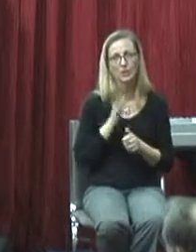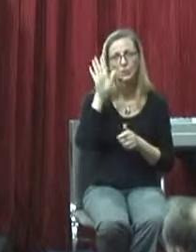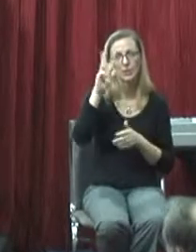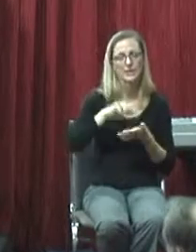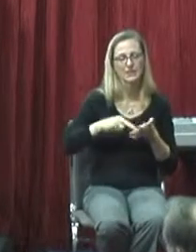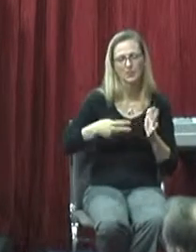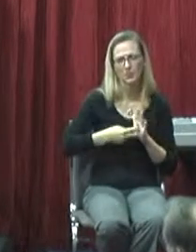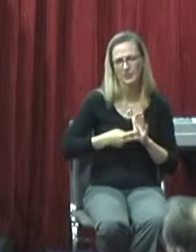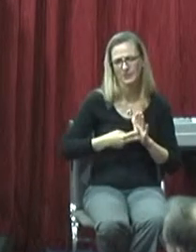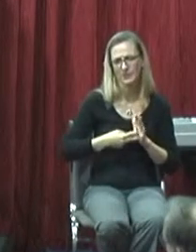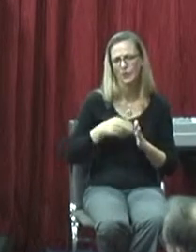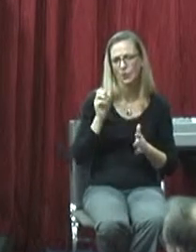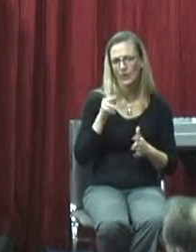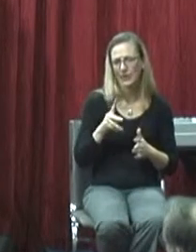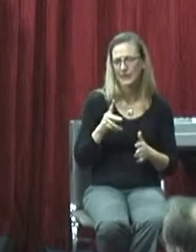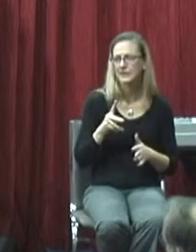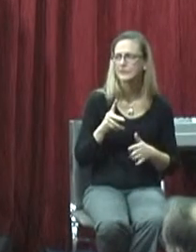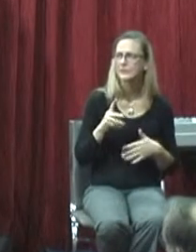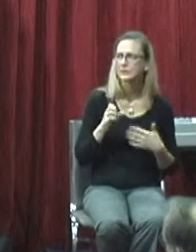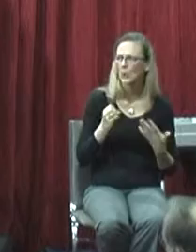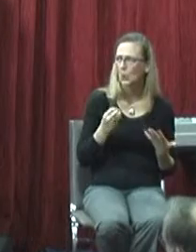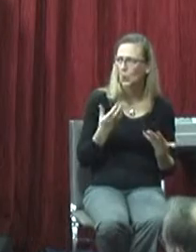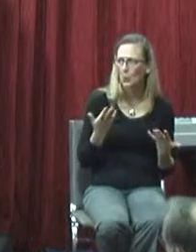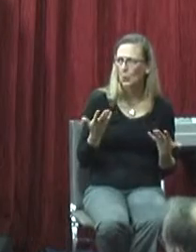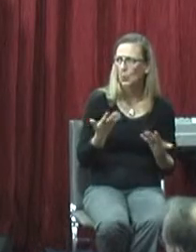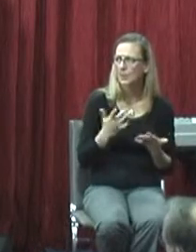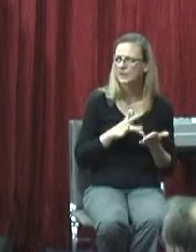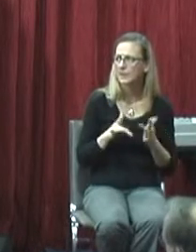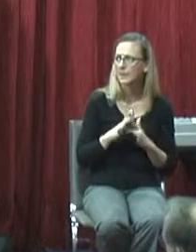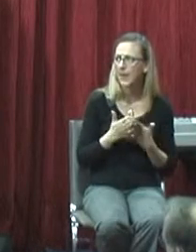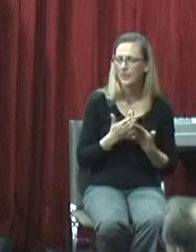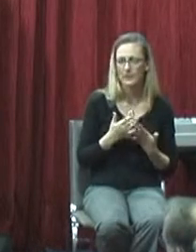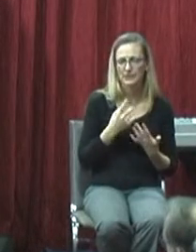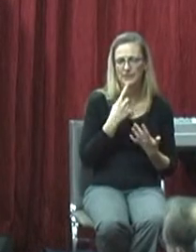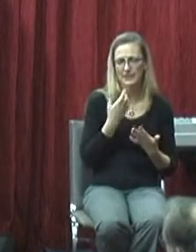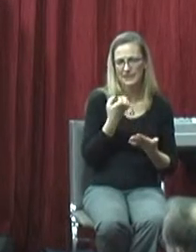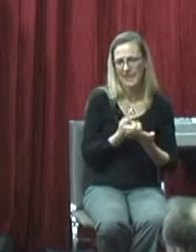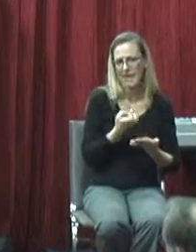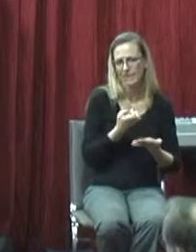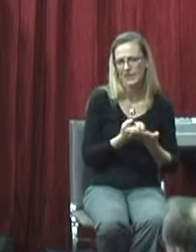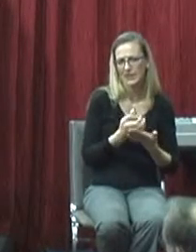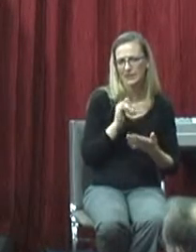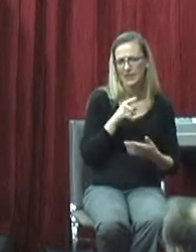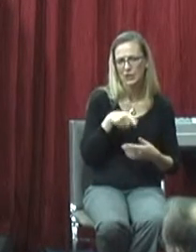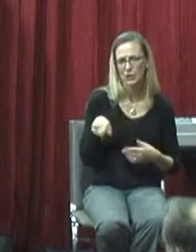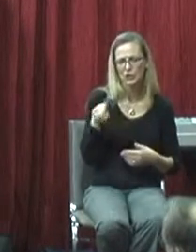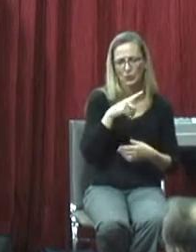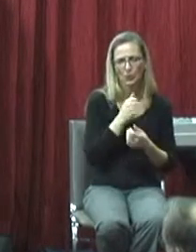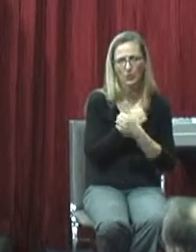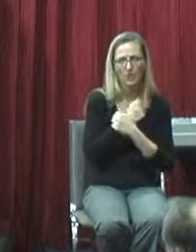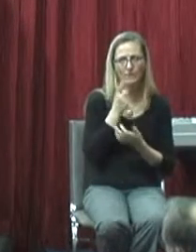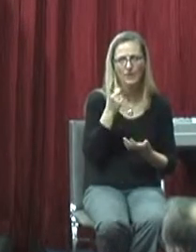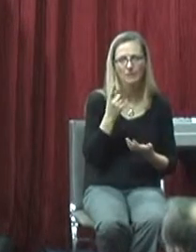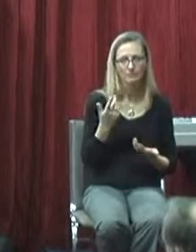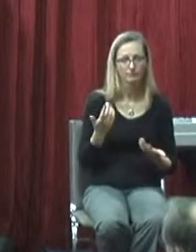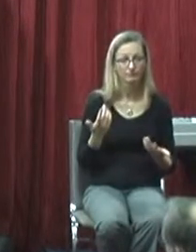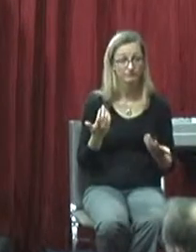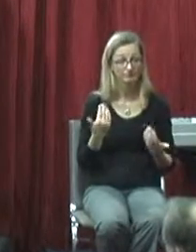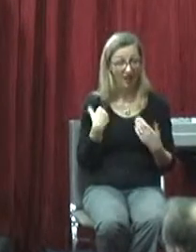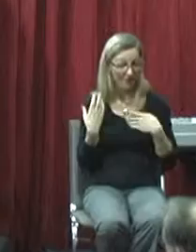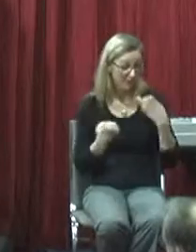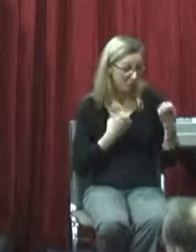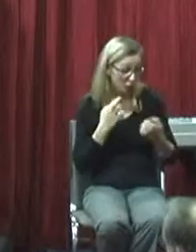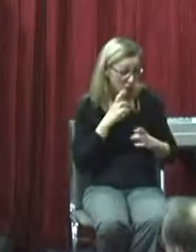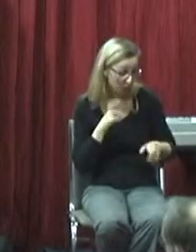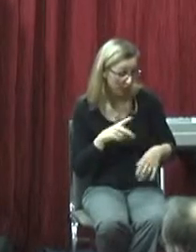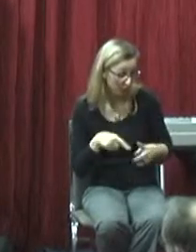that? Okay. What does the Bible say is the evidence that you love him? Have an emotional